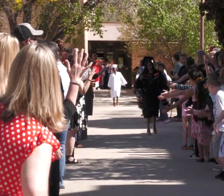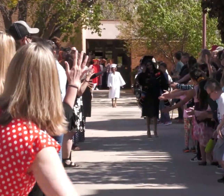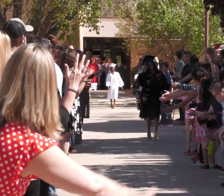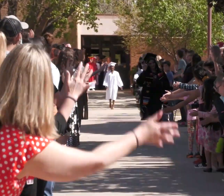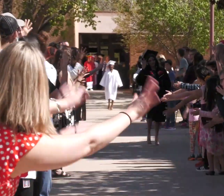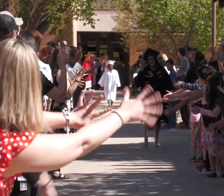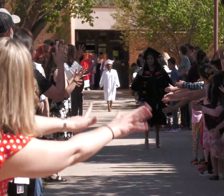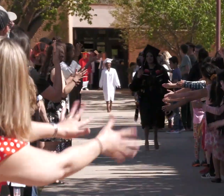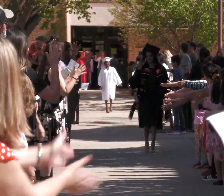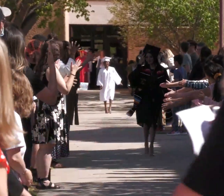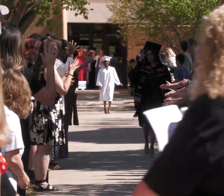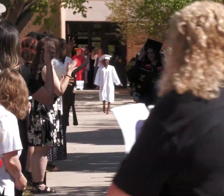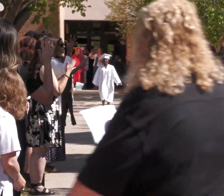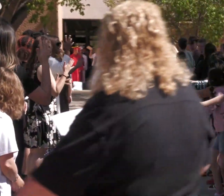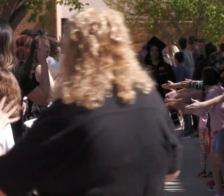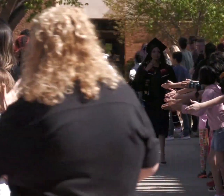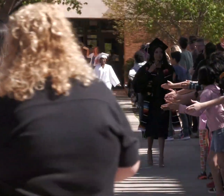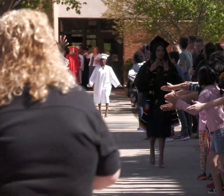Thank you.